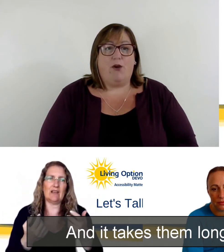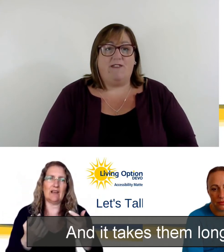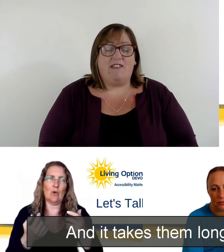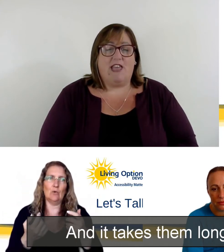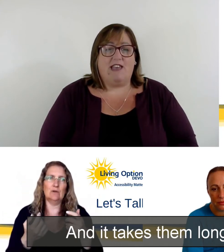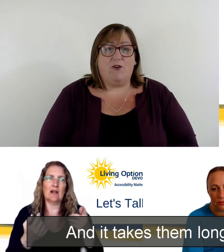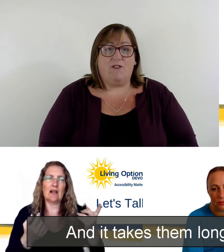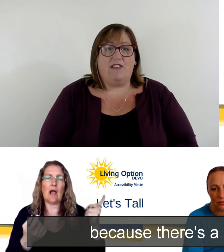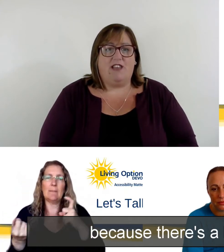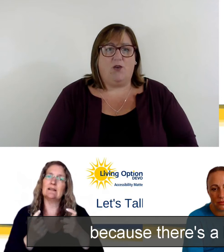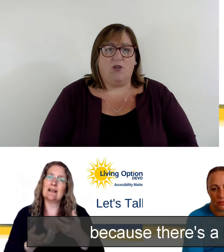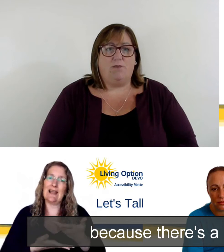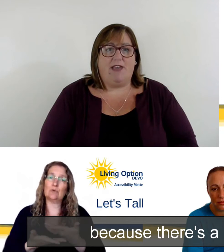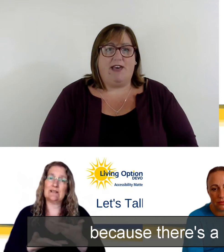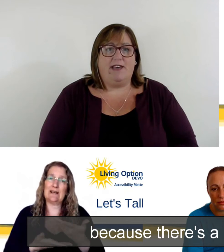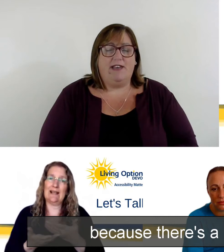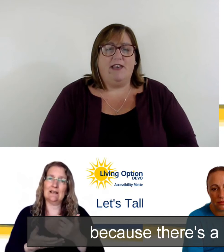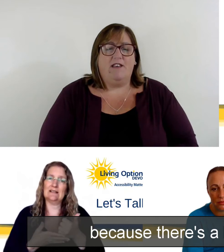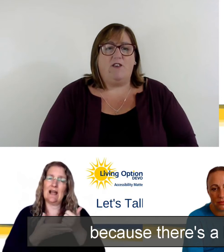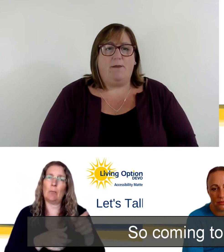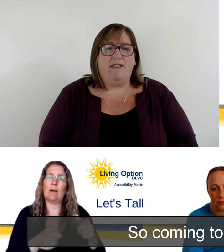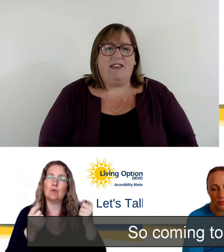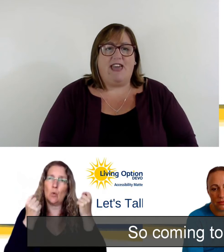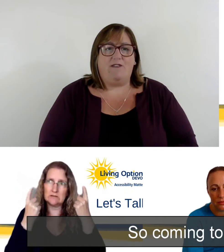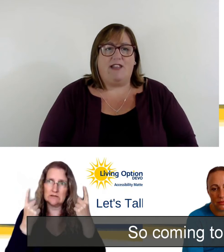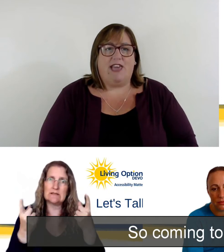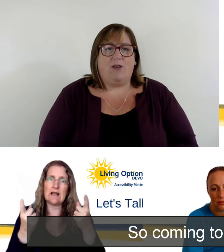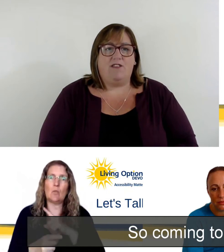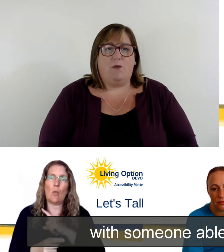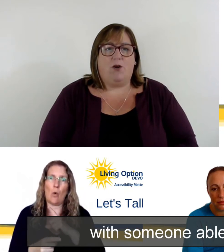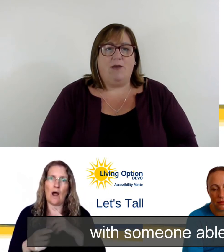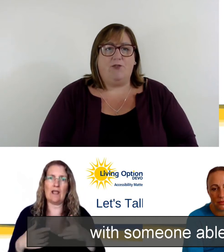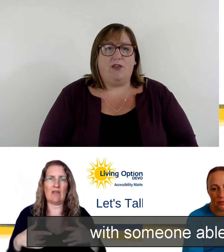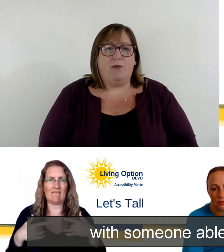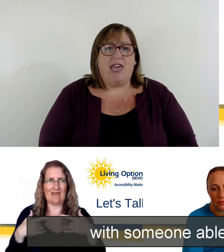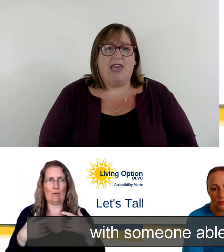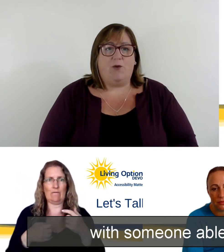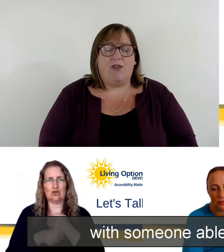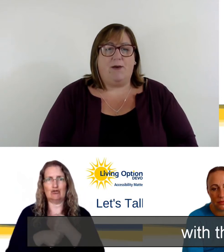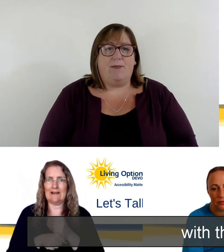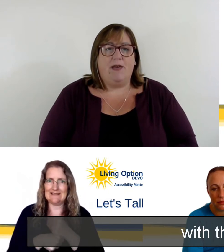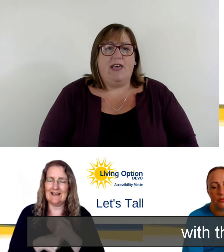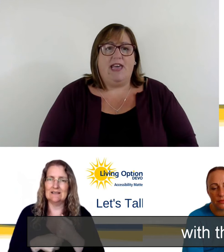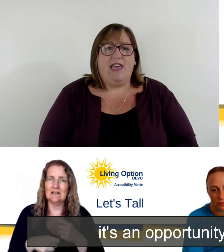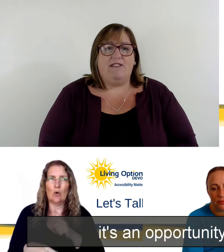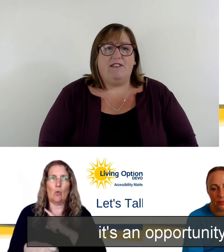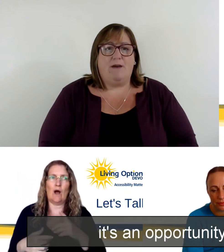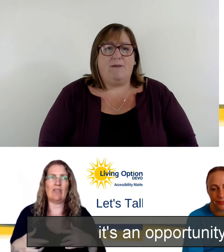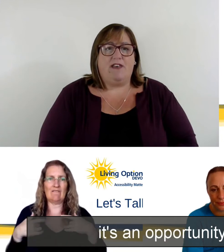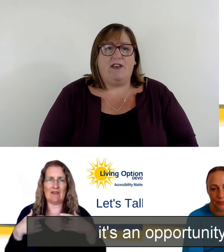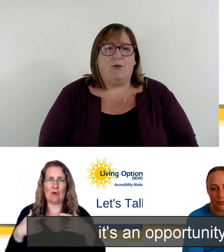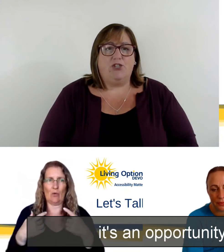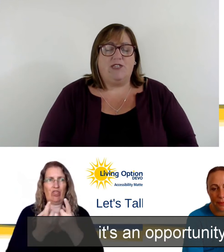to process things because there's a language barrier. So coming to counselling with someone able to communicate with them, it